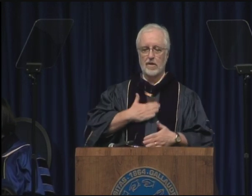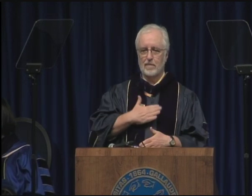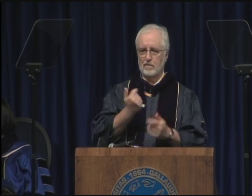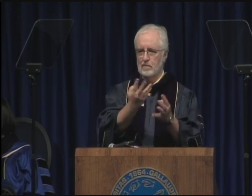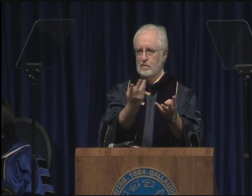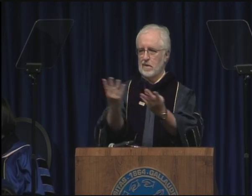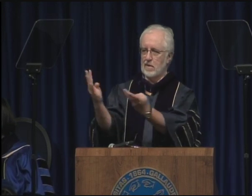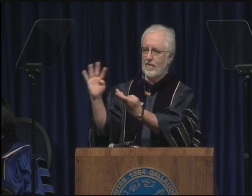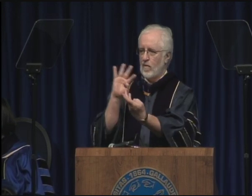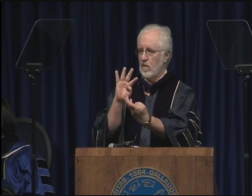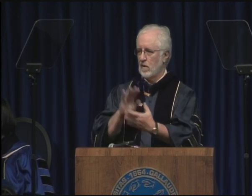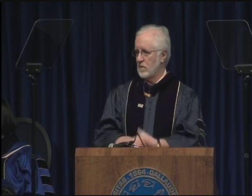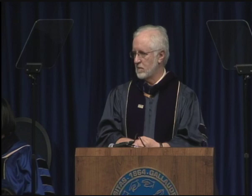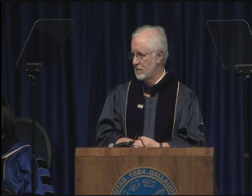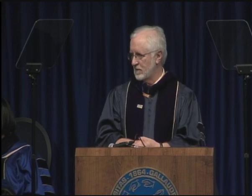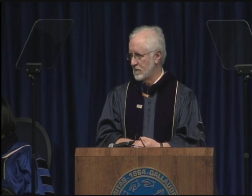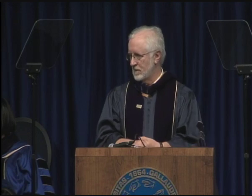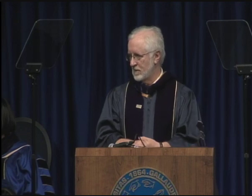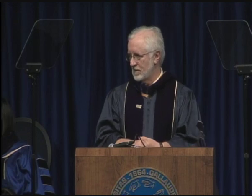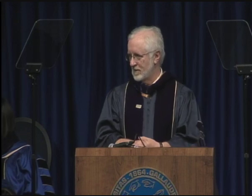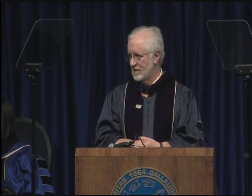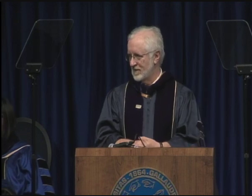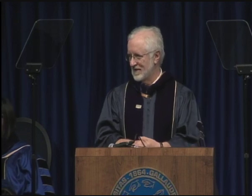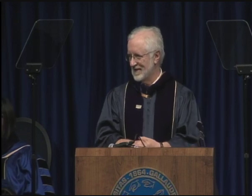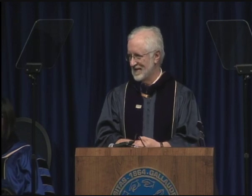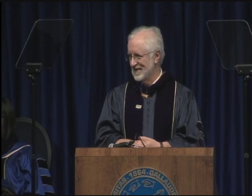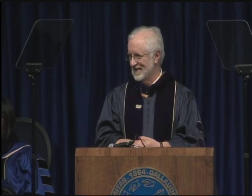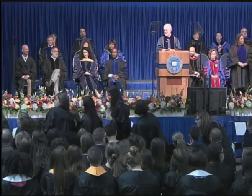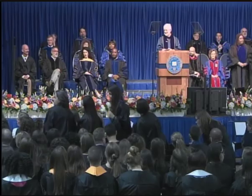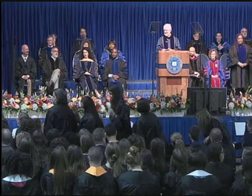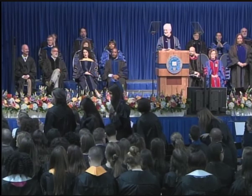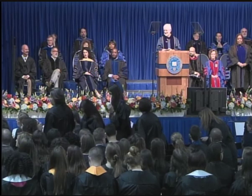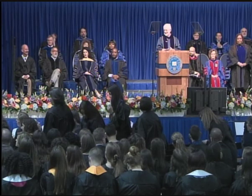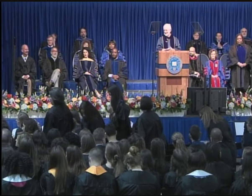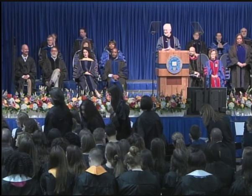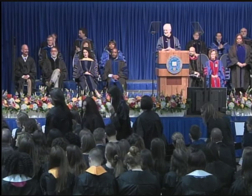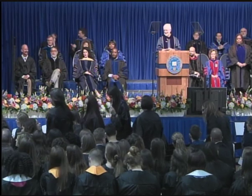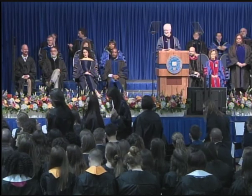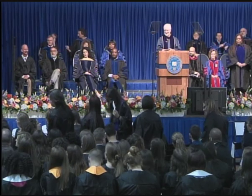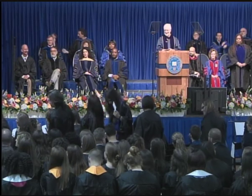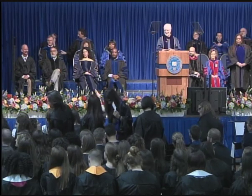programs in psychology please come forward?